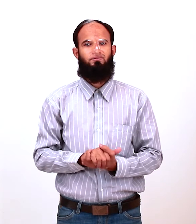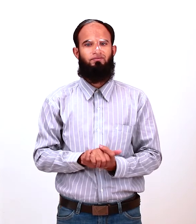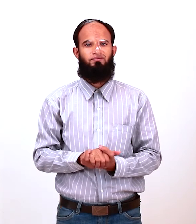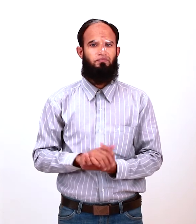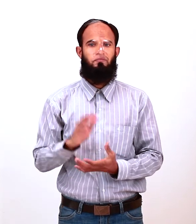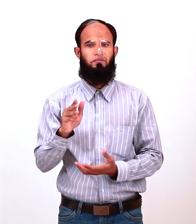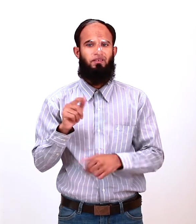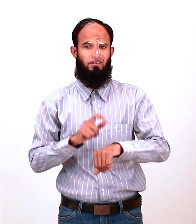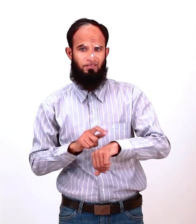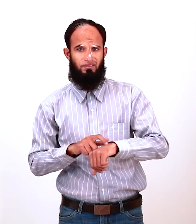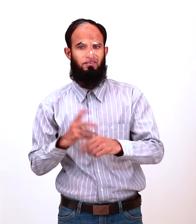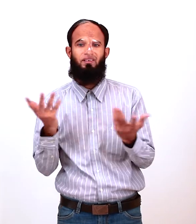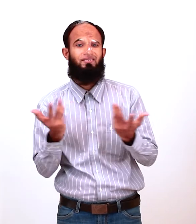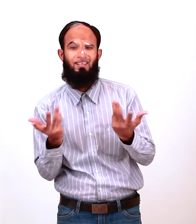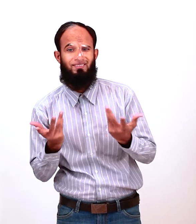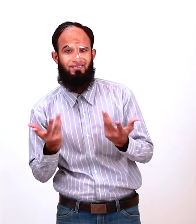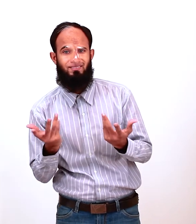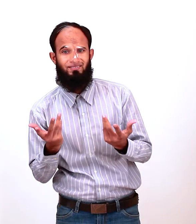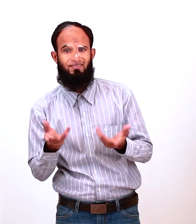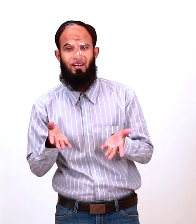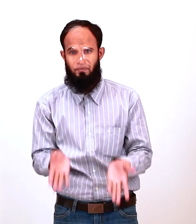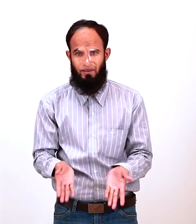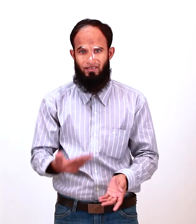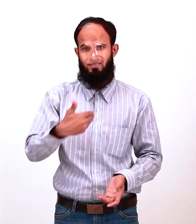Let's try reading this analog clock.